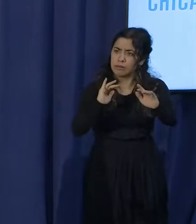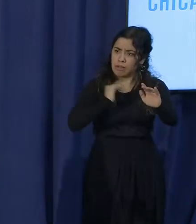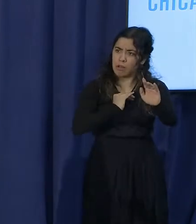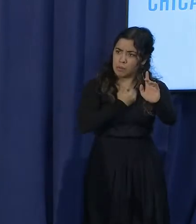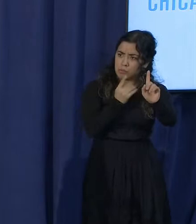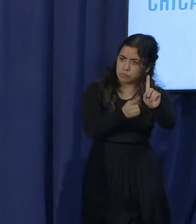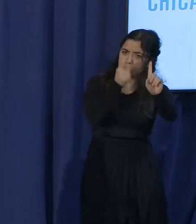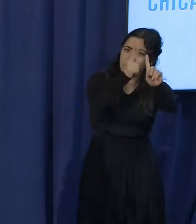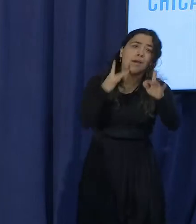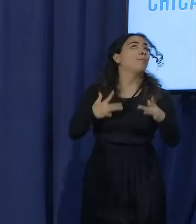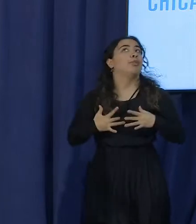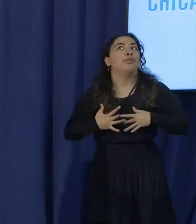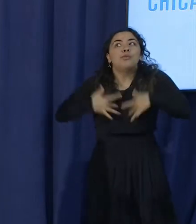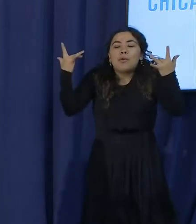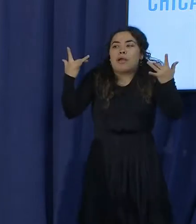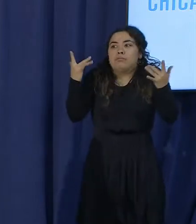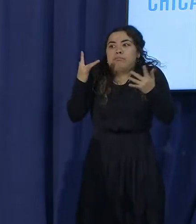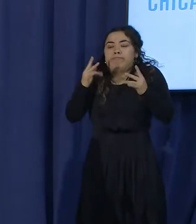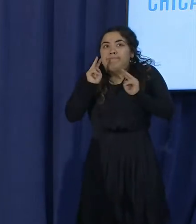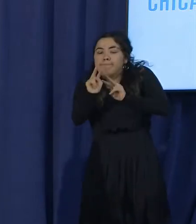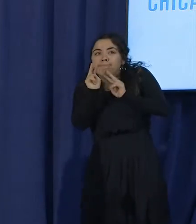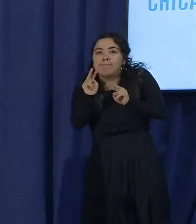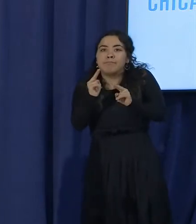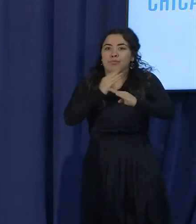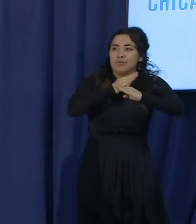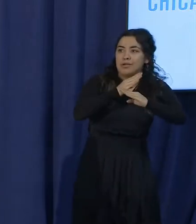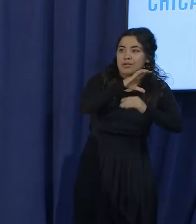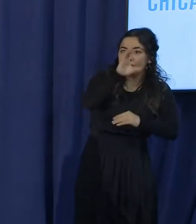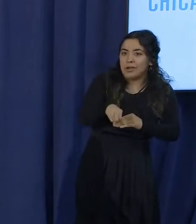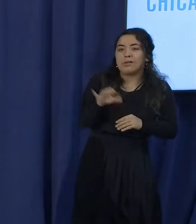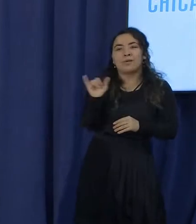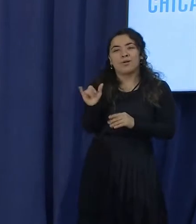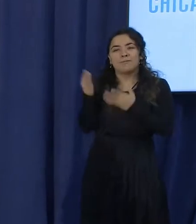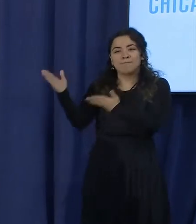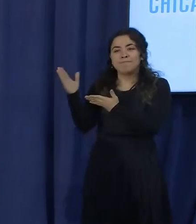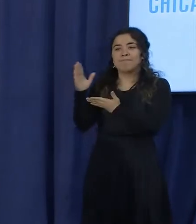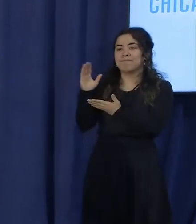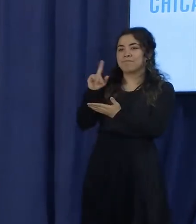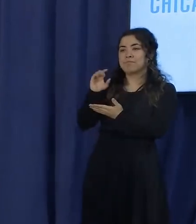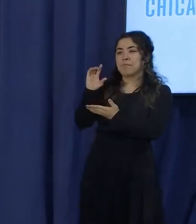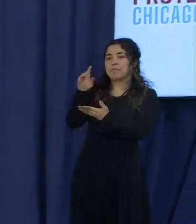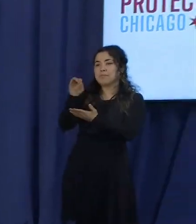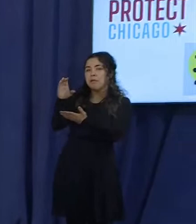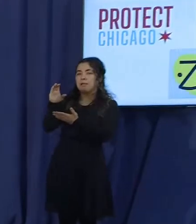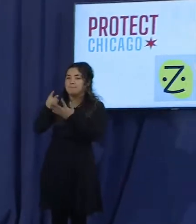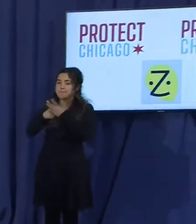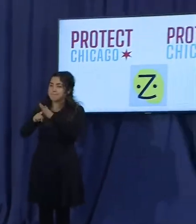Chicago, and I'm even more thrilled about the Protect Chicago Plus initiative. Thank you so much, Doctor. You're welcome. Thank you.